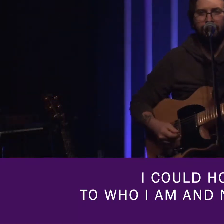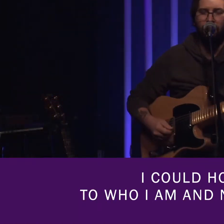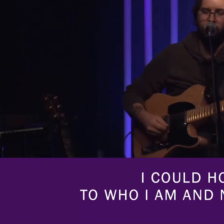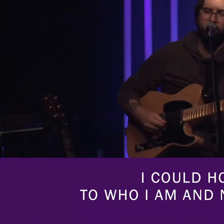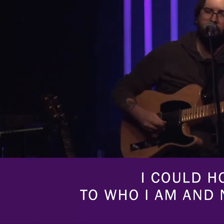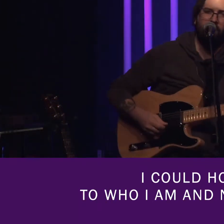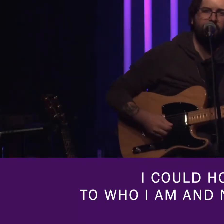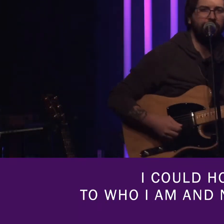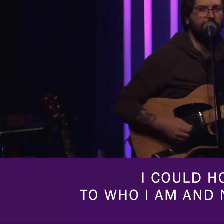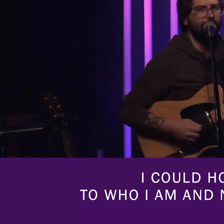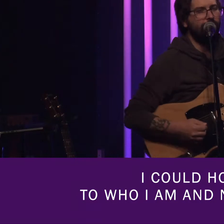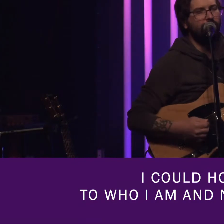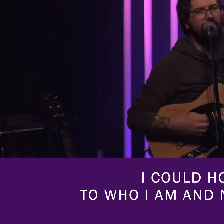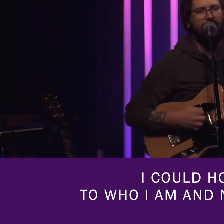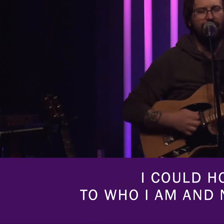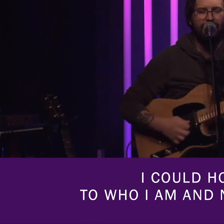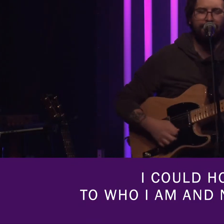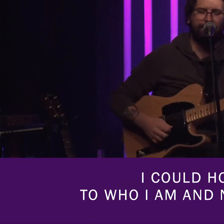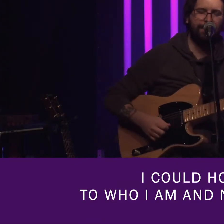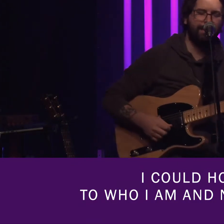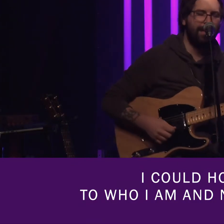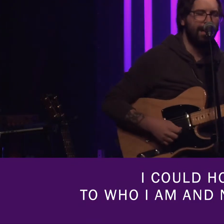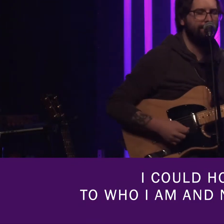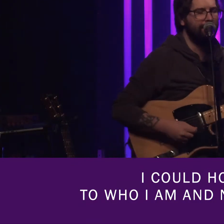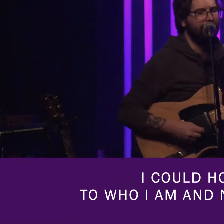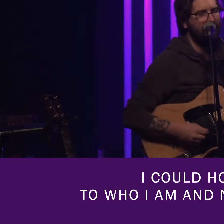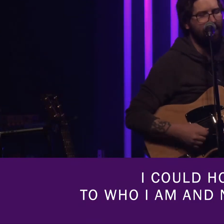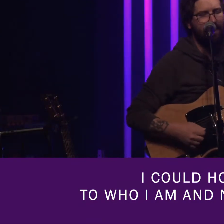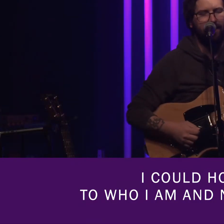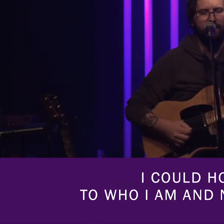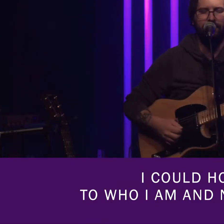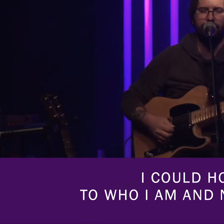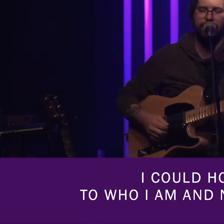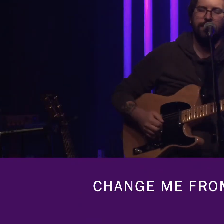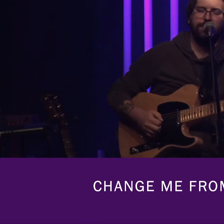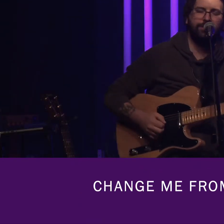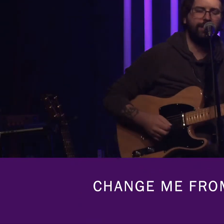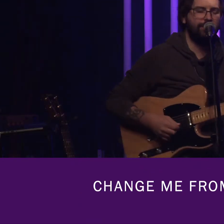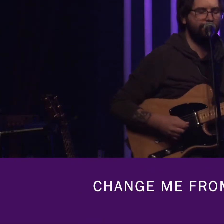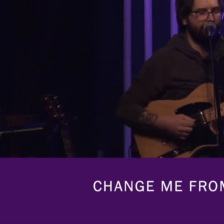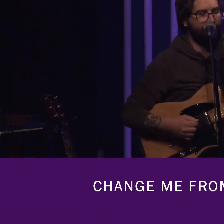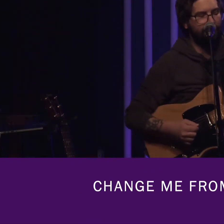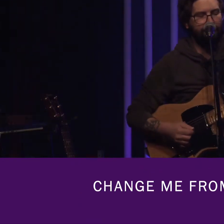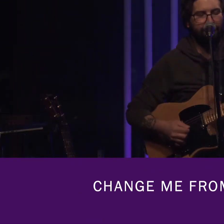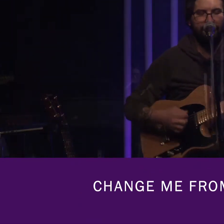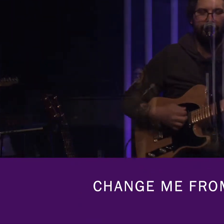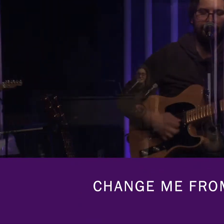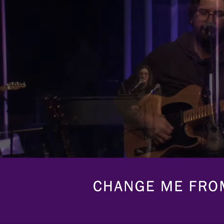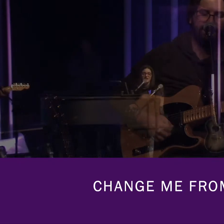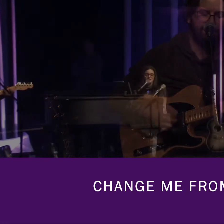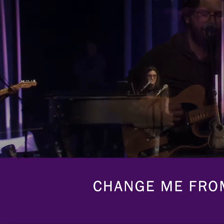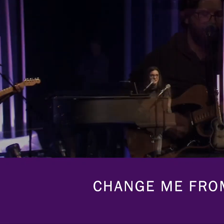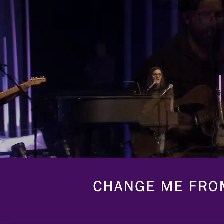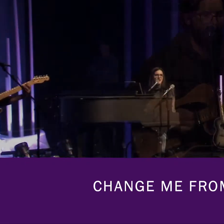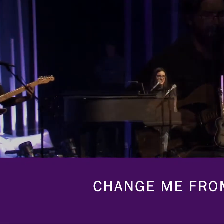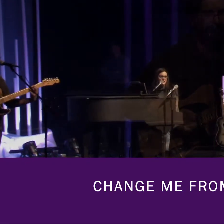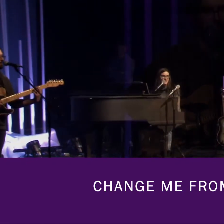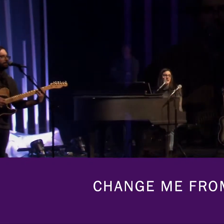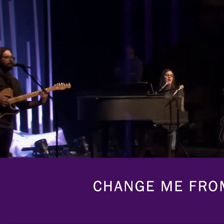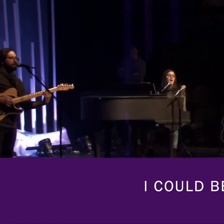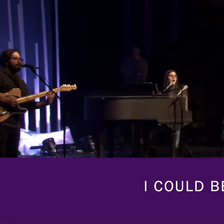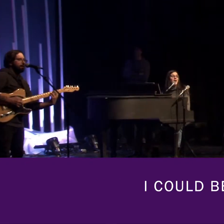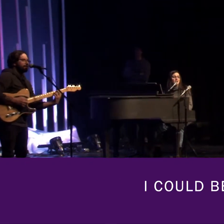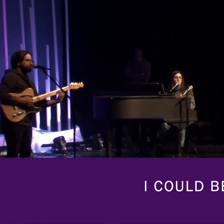I could hold on to who I am and never let you change me from the